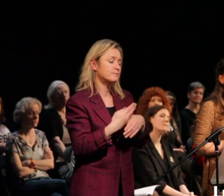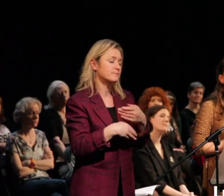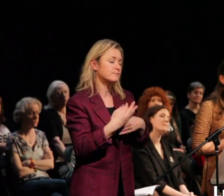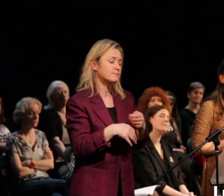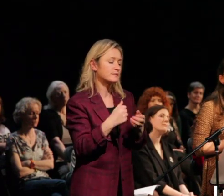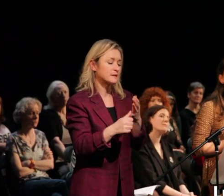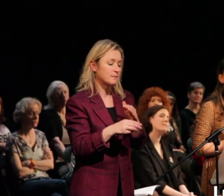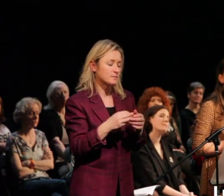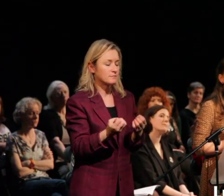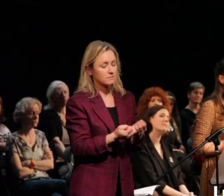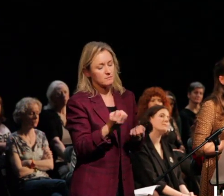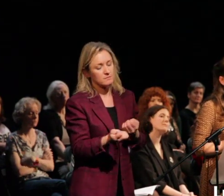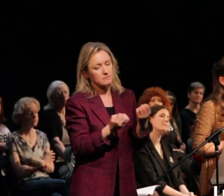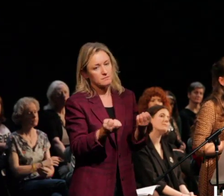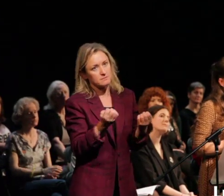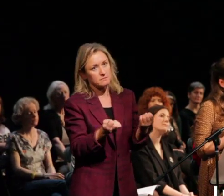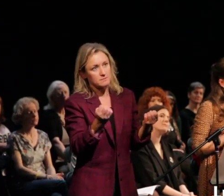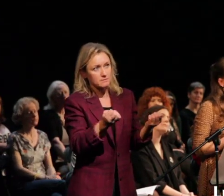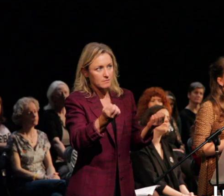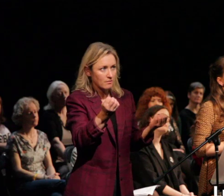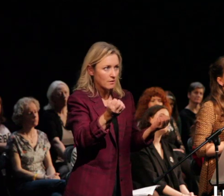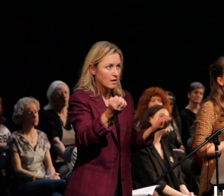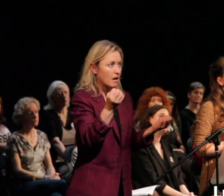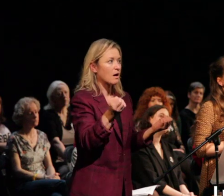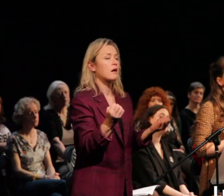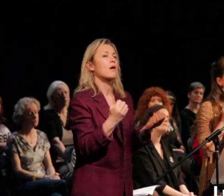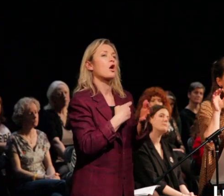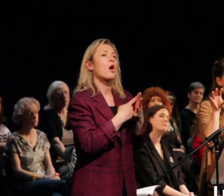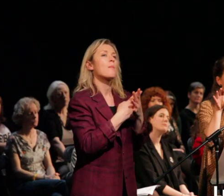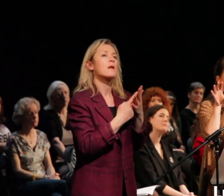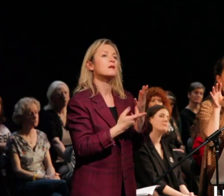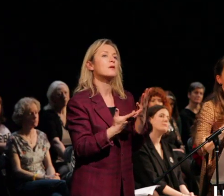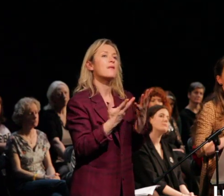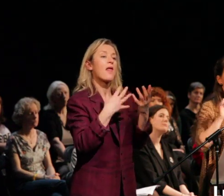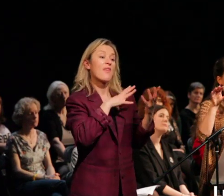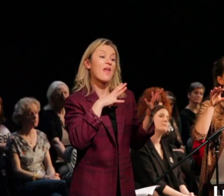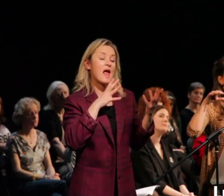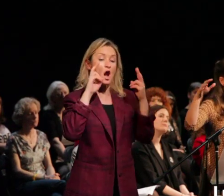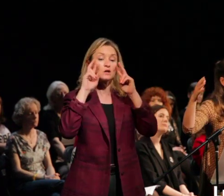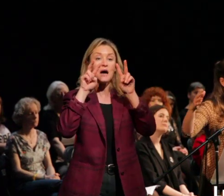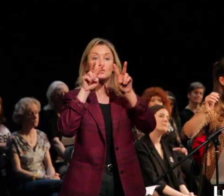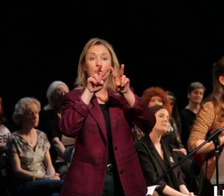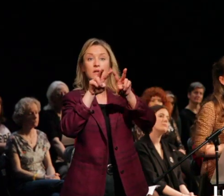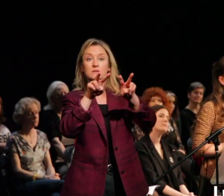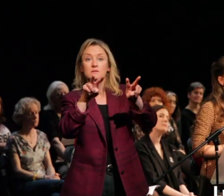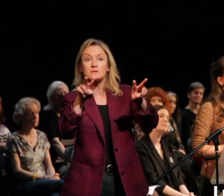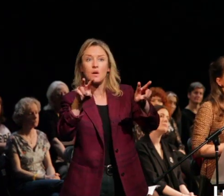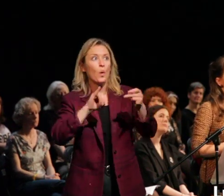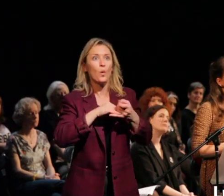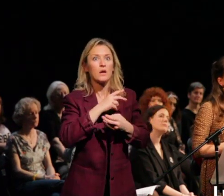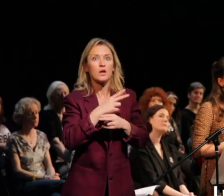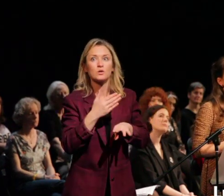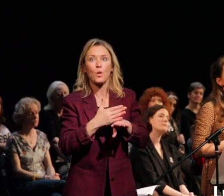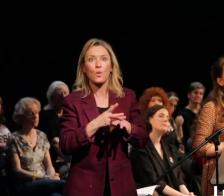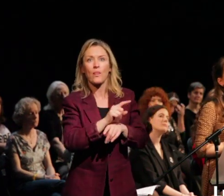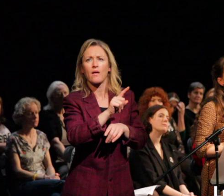we really looked into that. And it was a combination of them looking outwards at the people they weren't currently working with or only